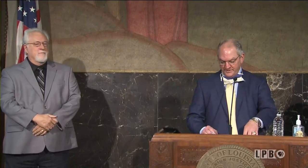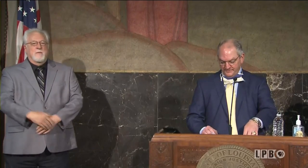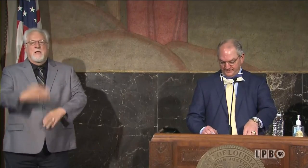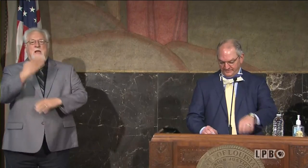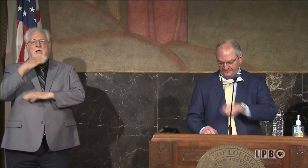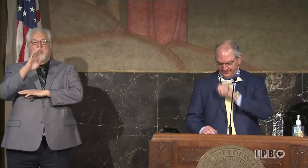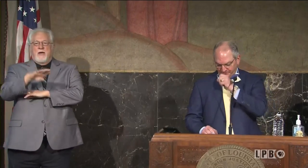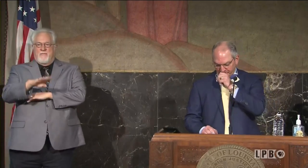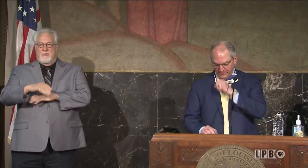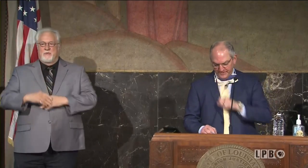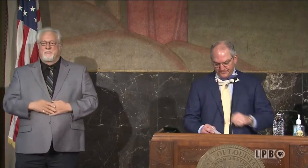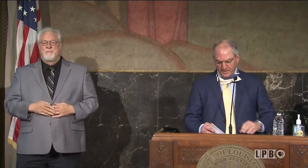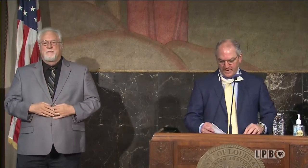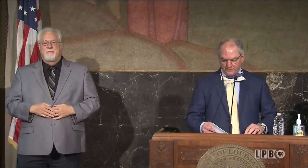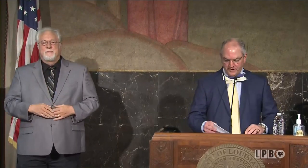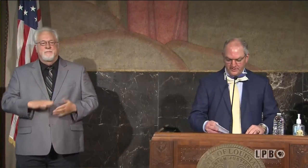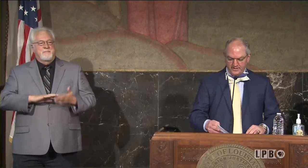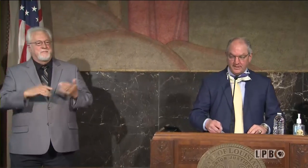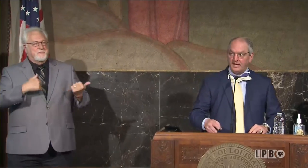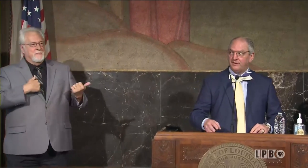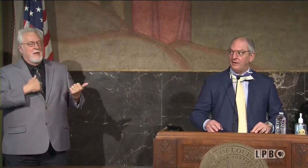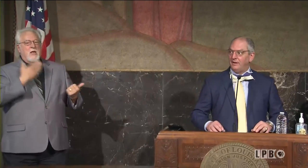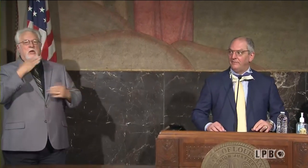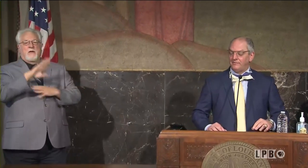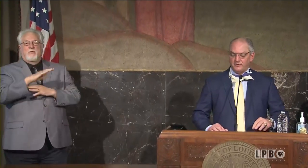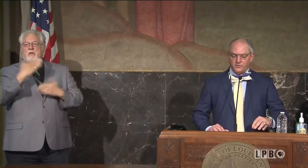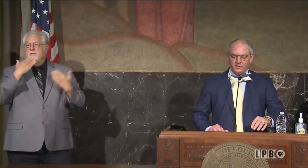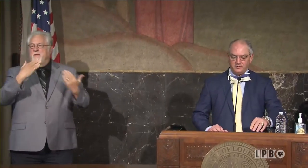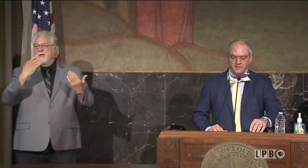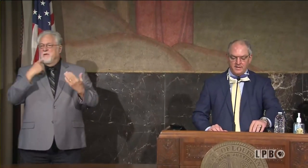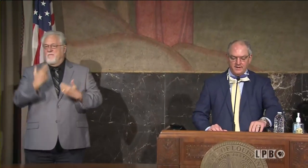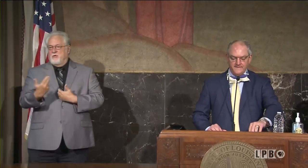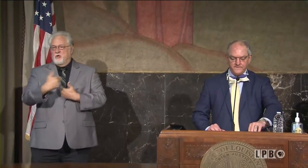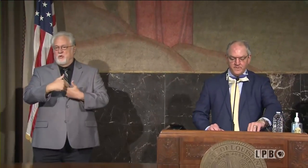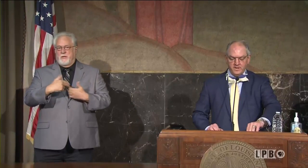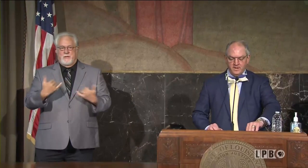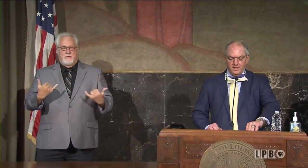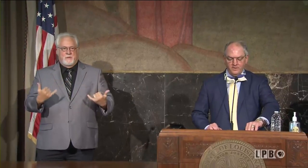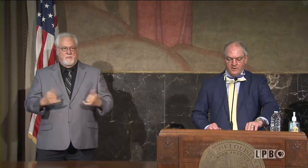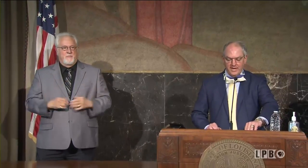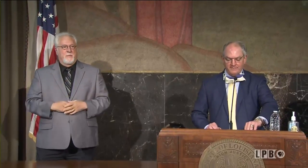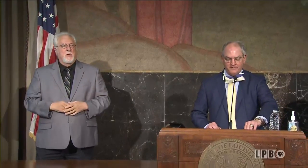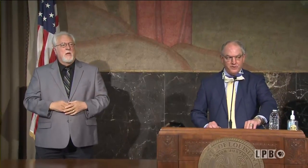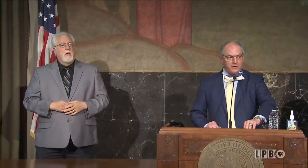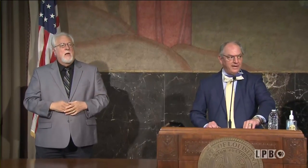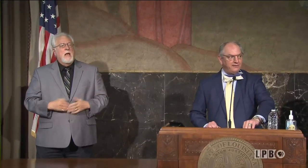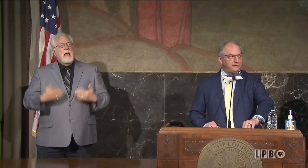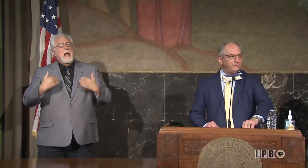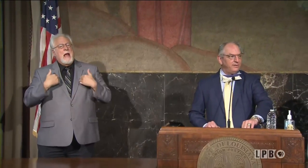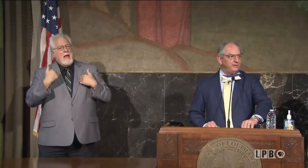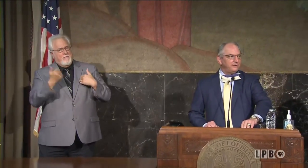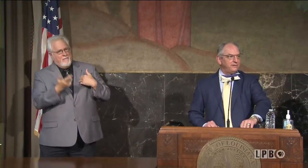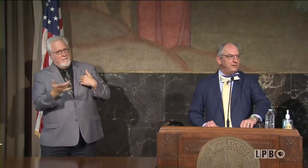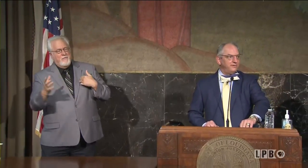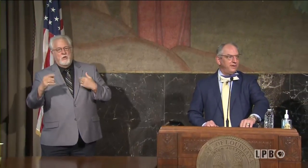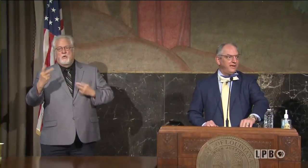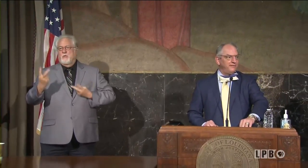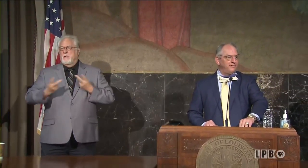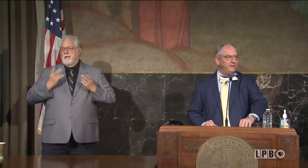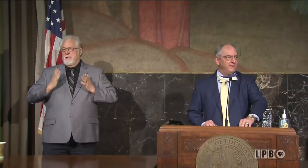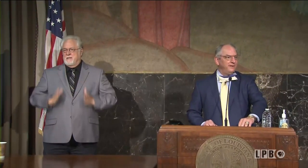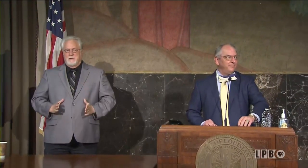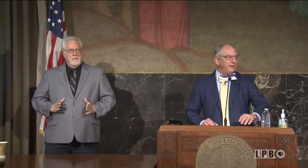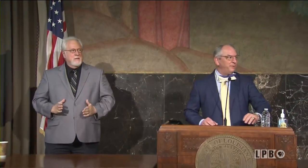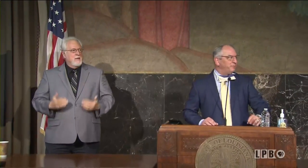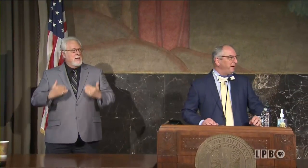Good afternoon. Excuse me. Good afternoon, and thank all of you for joining us today. We have a few guests with us. We